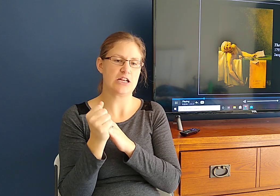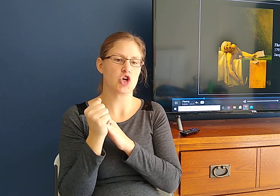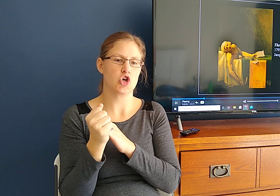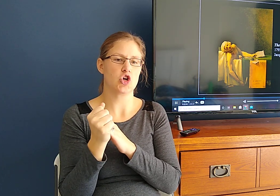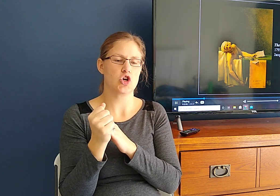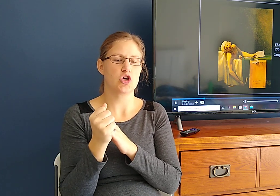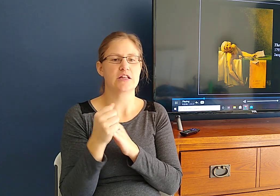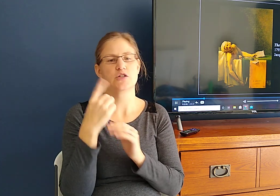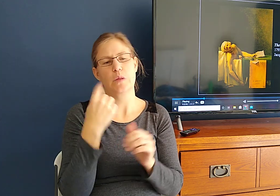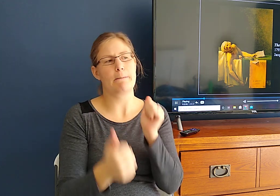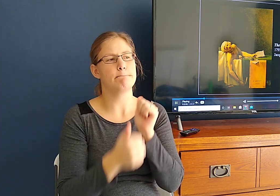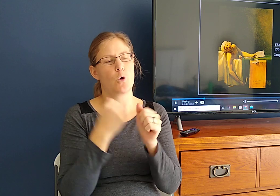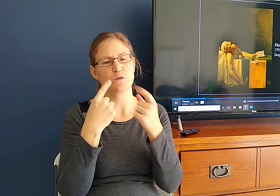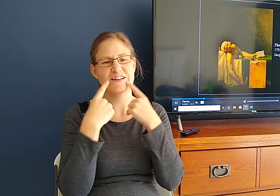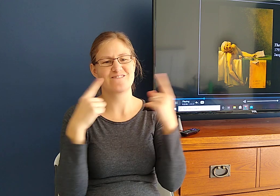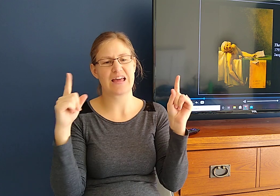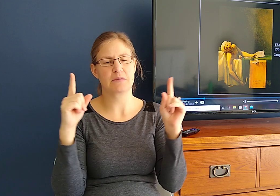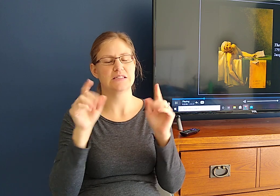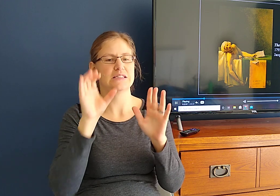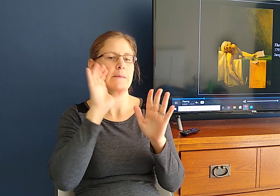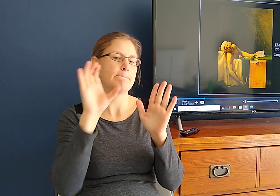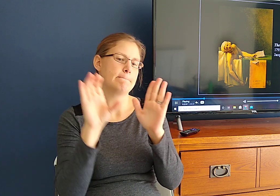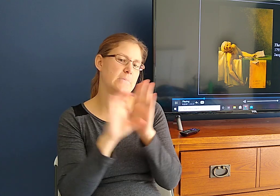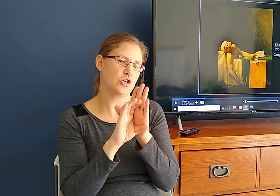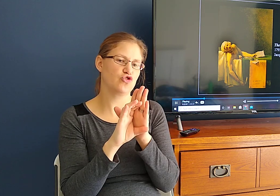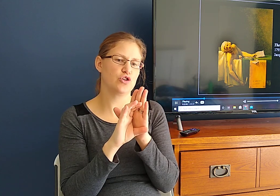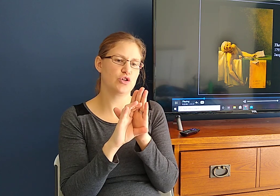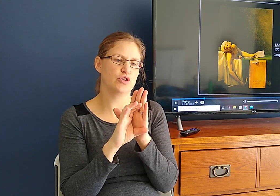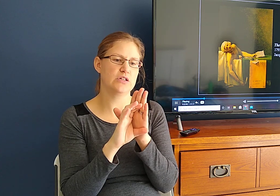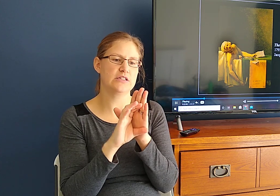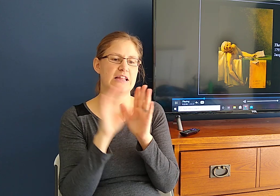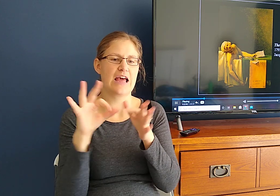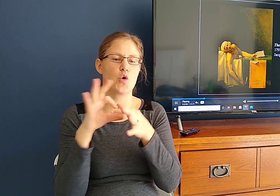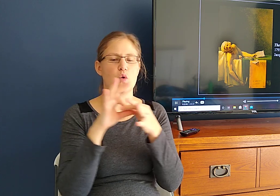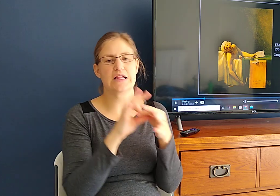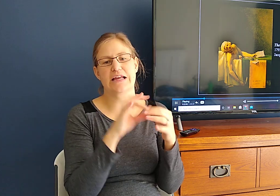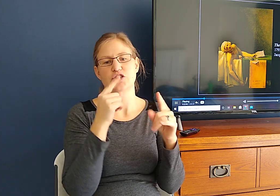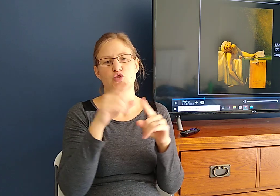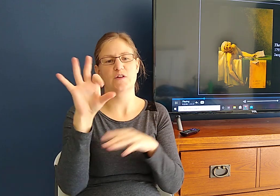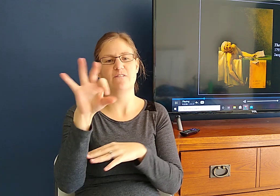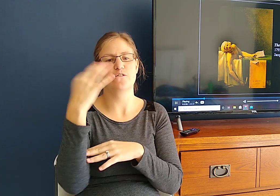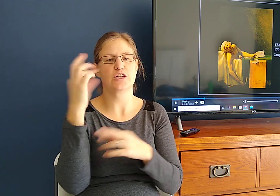of the most famous images that relates to the French Revolution.